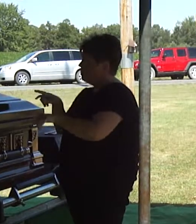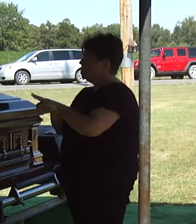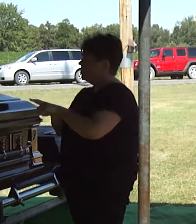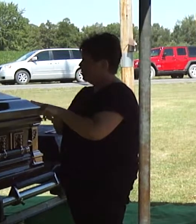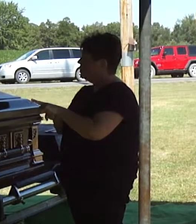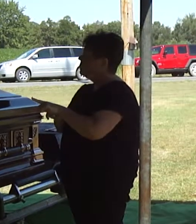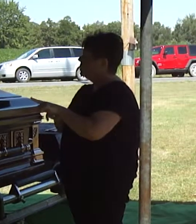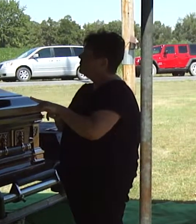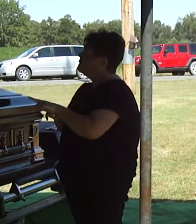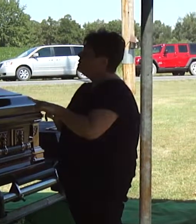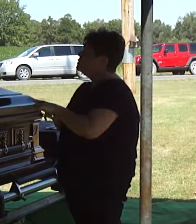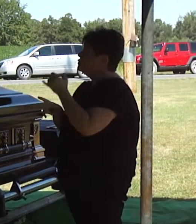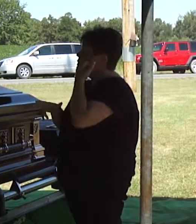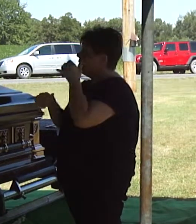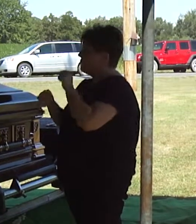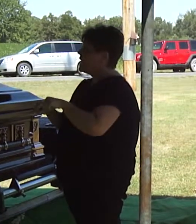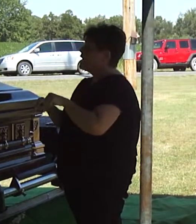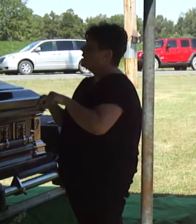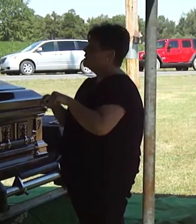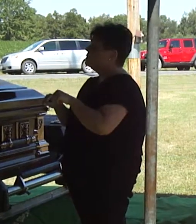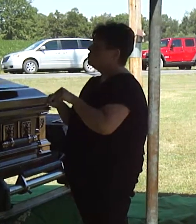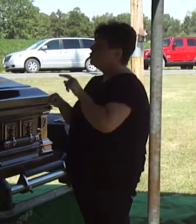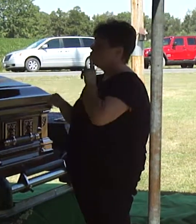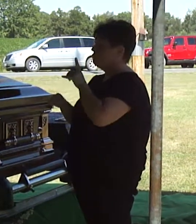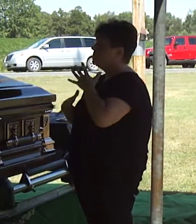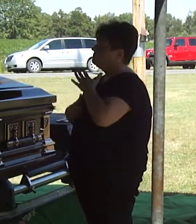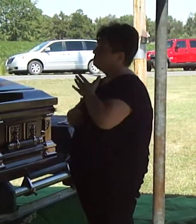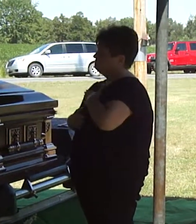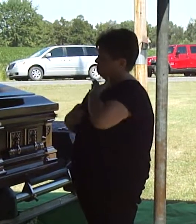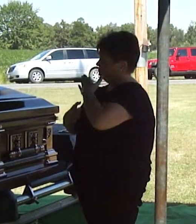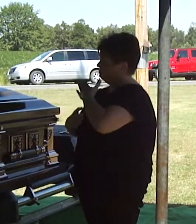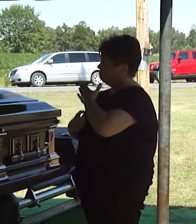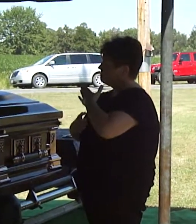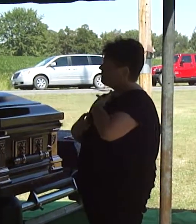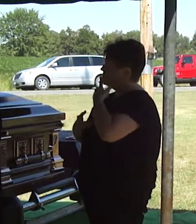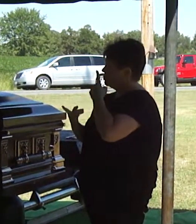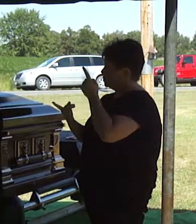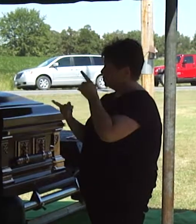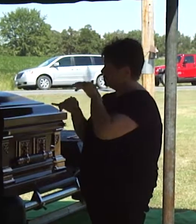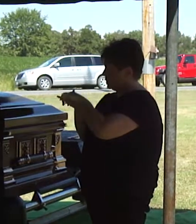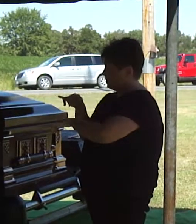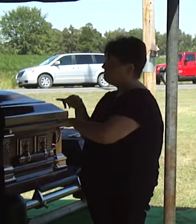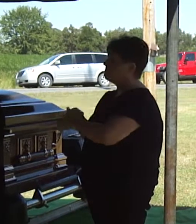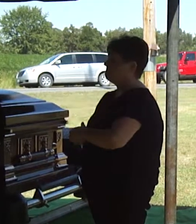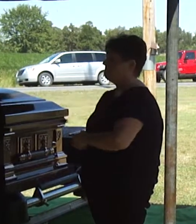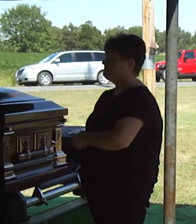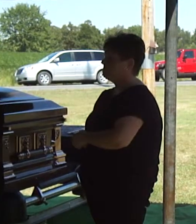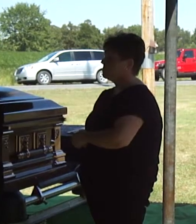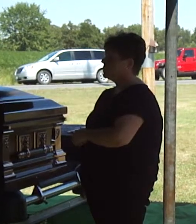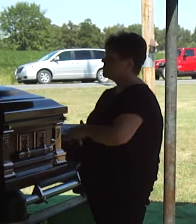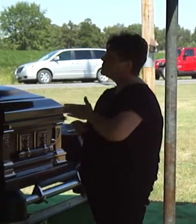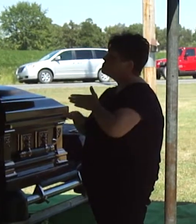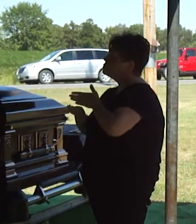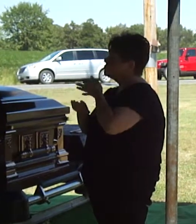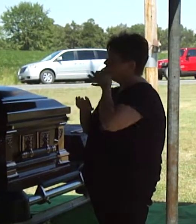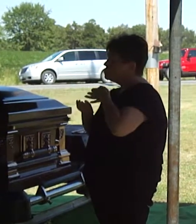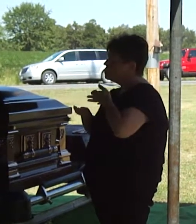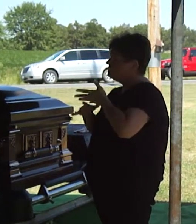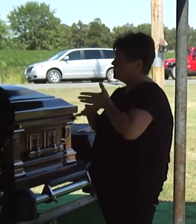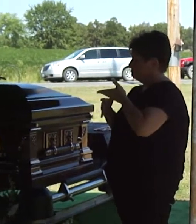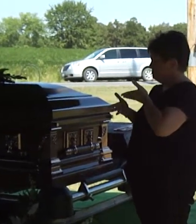and so if you can, that would greatly, we greatly appreciate it. And so that is immediately following